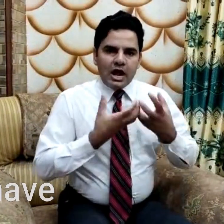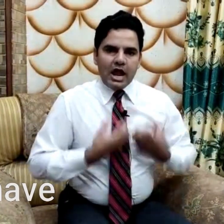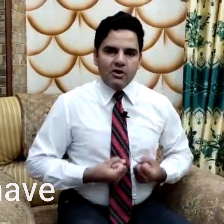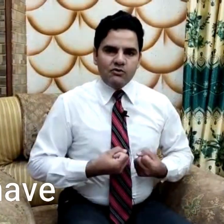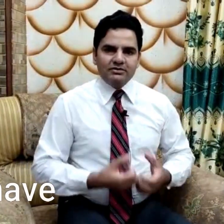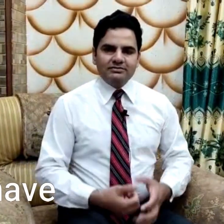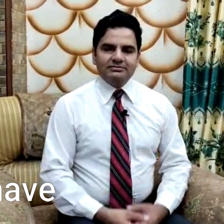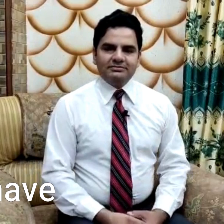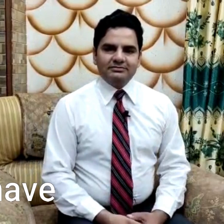have,